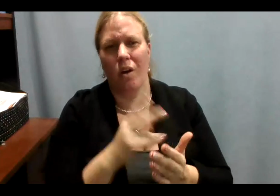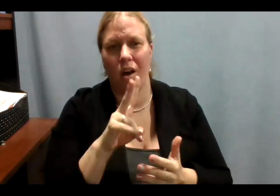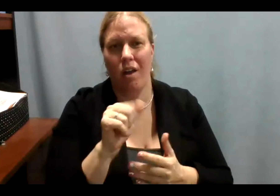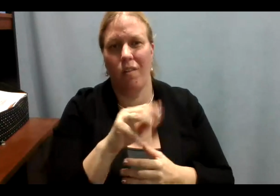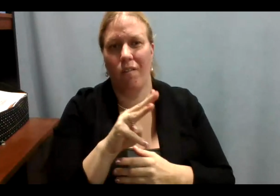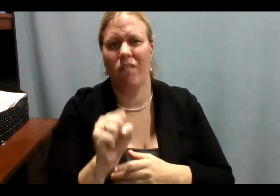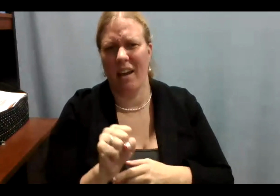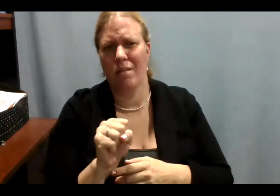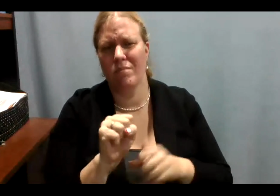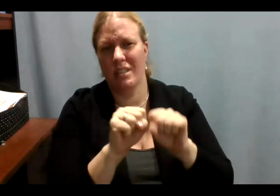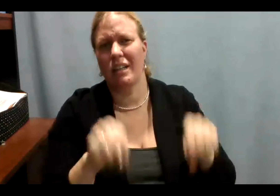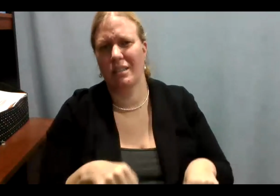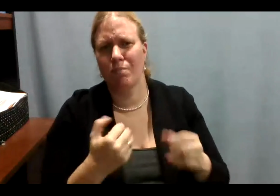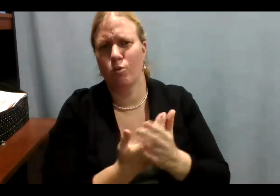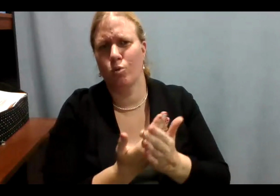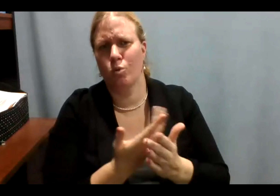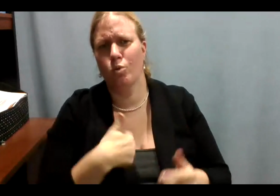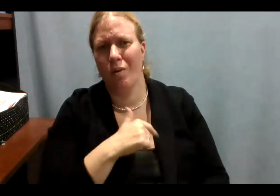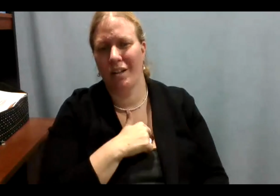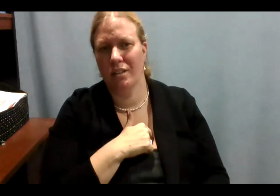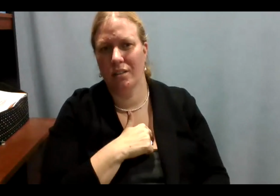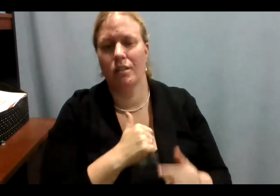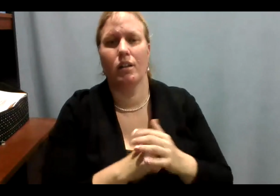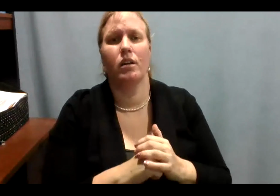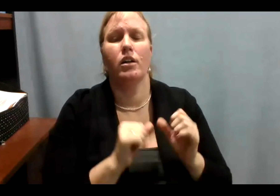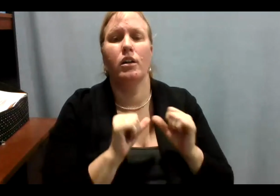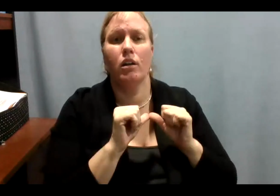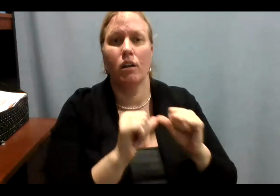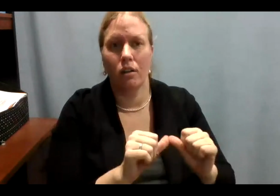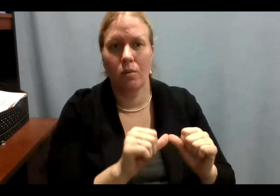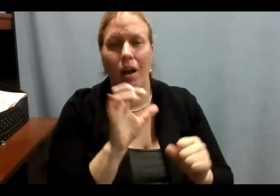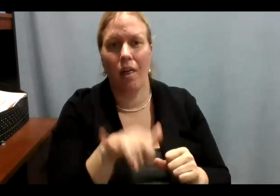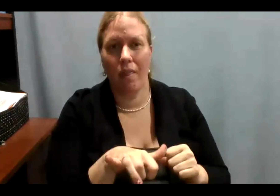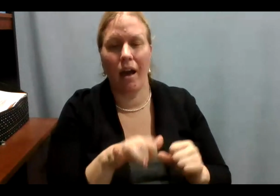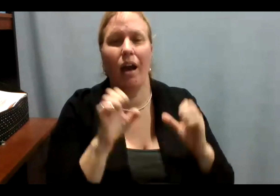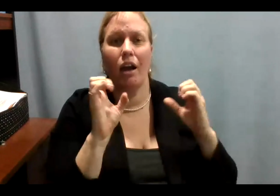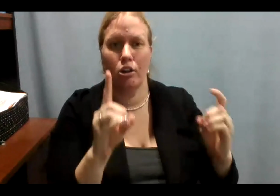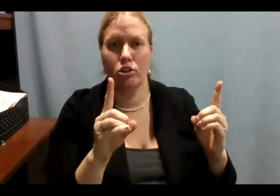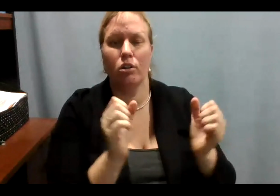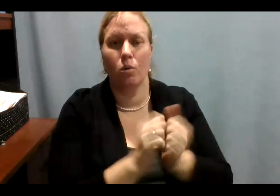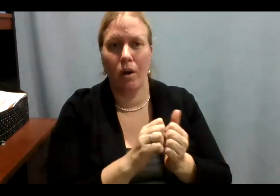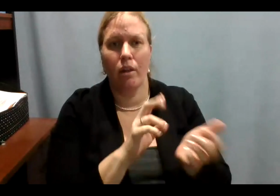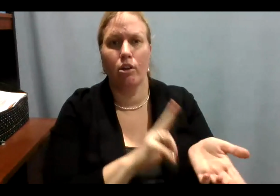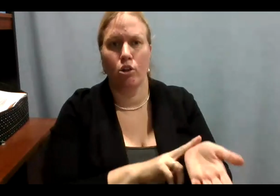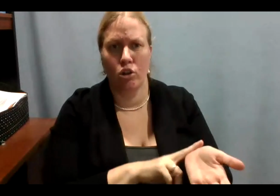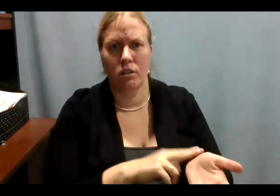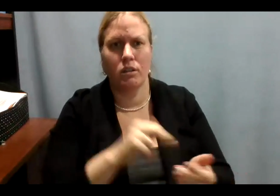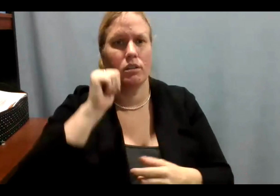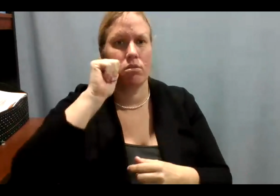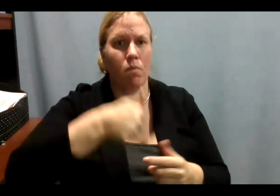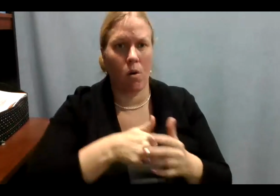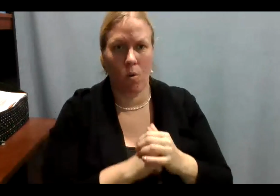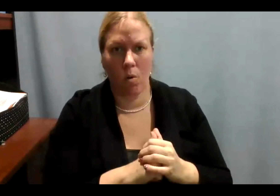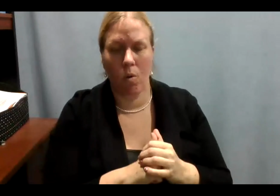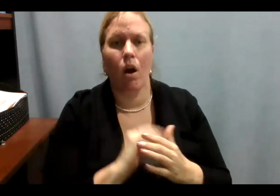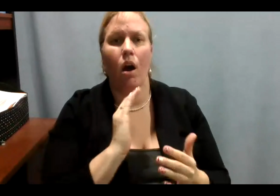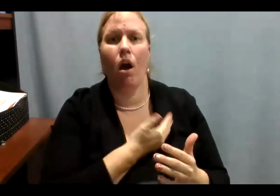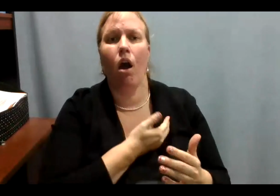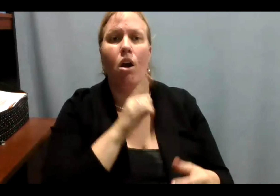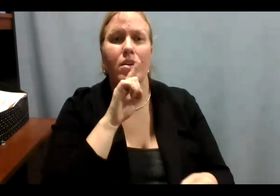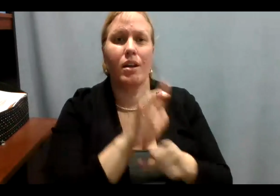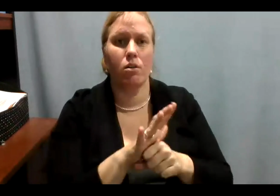are going to be using um so we are continuing um that um education with the nurses so tomorrow our dedication